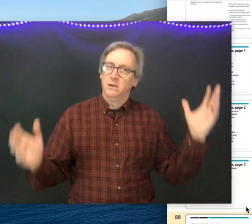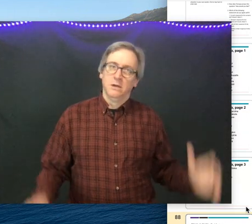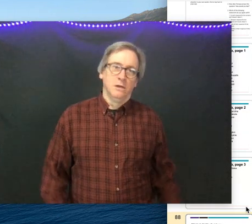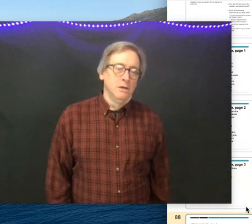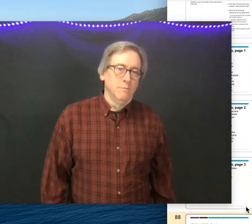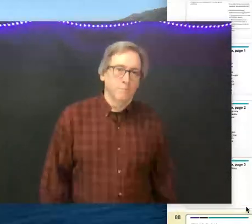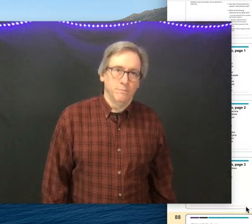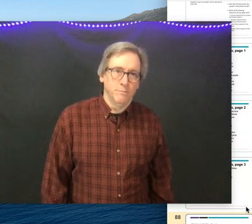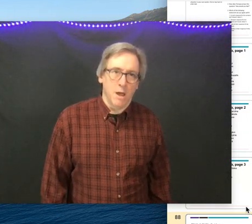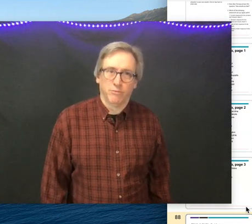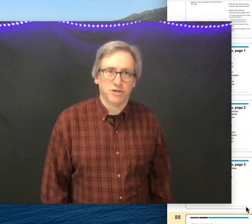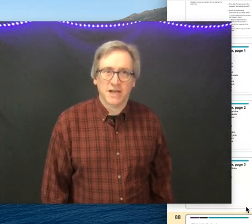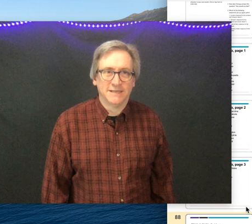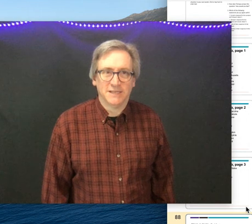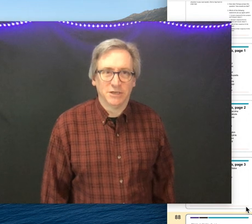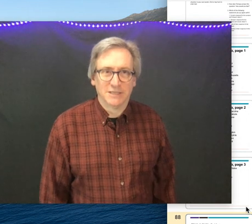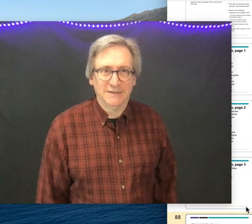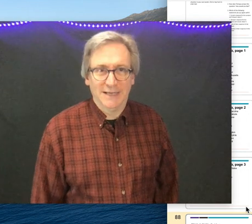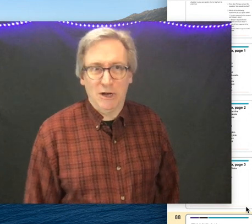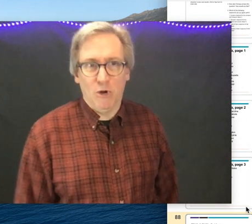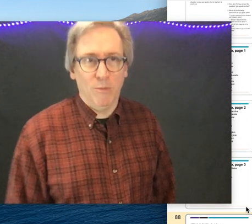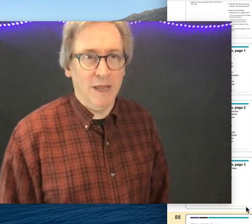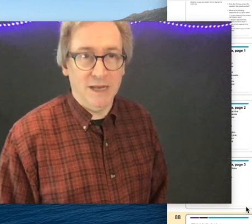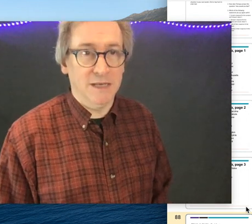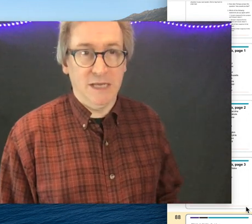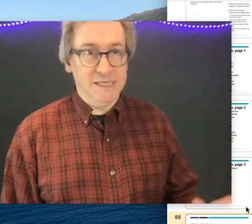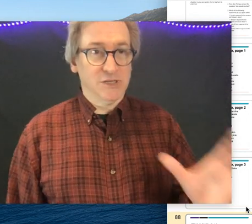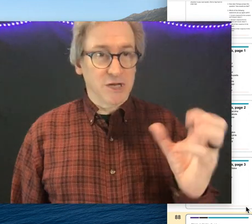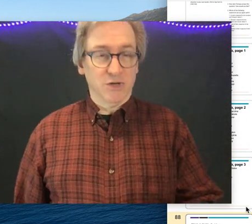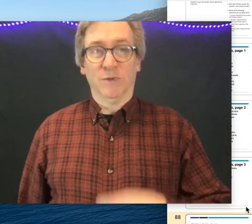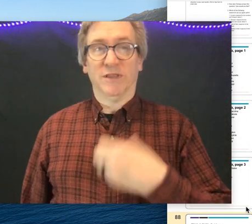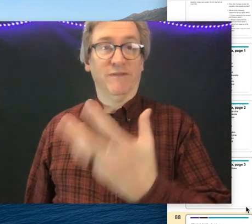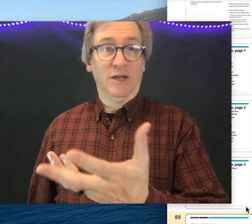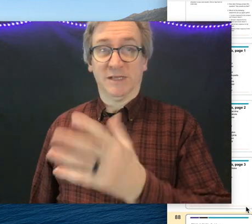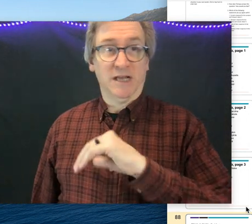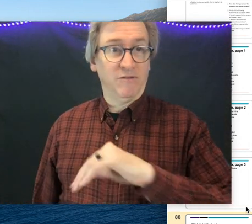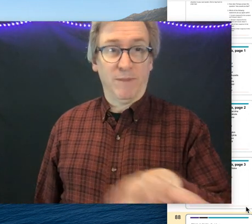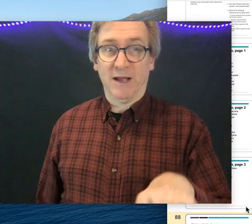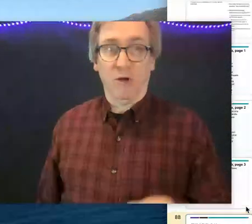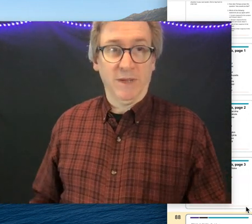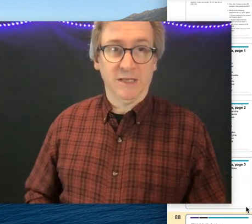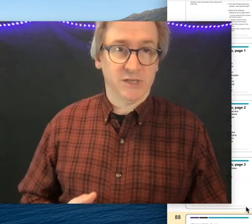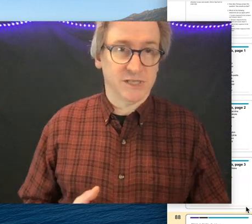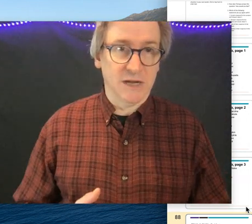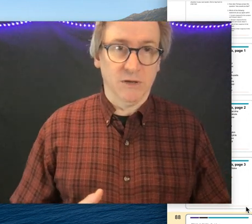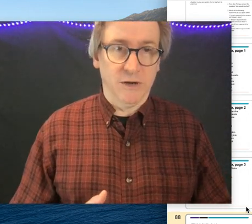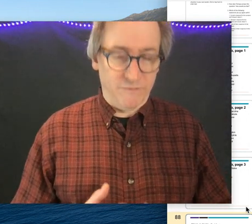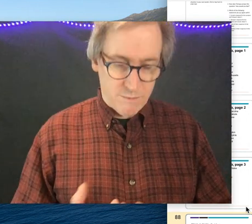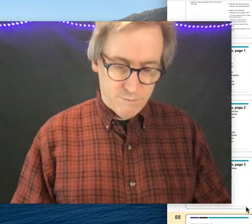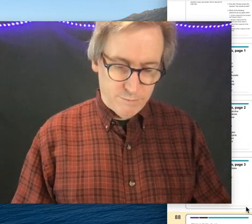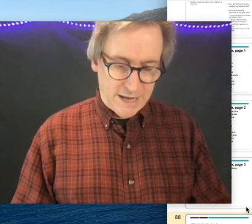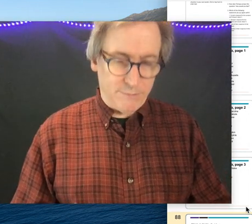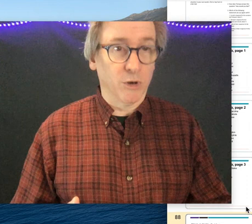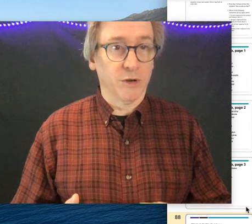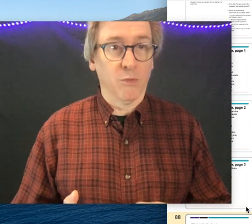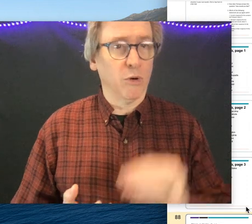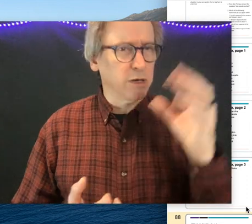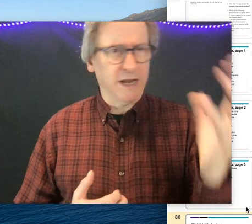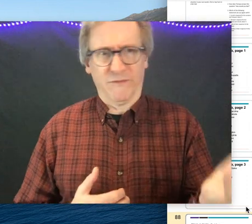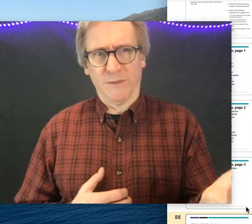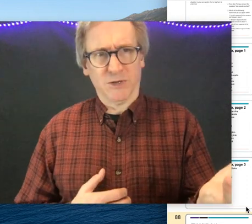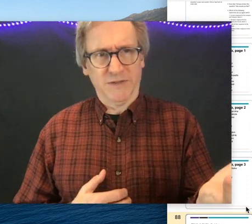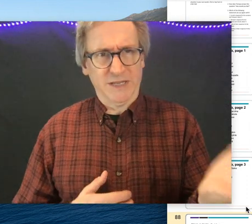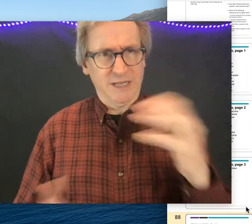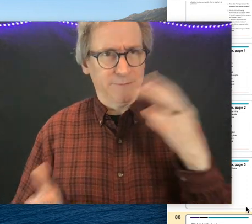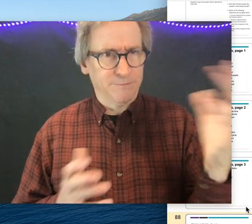to project it to your TV at home and it's easier to do it with the video itself, by all means, just download it from Blackboard or